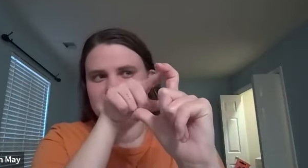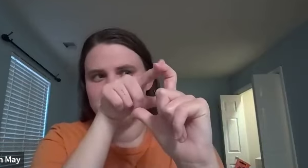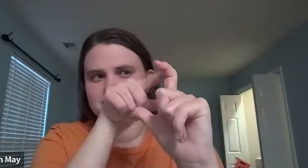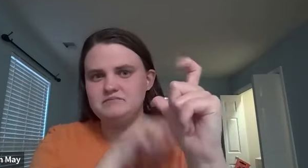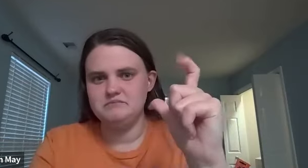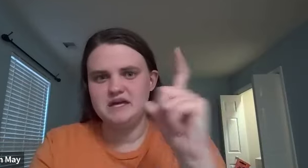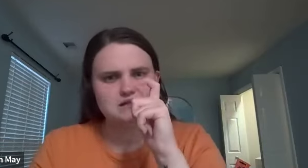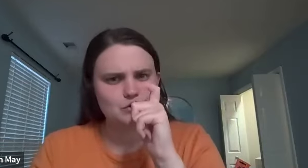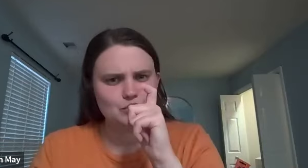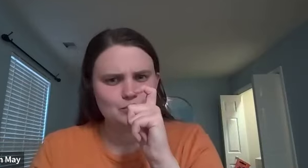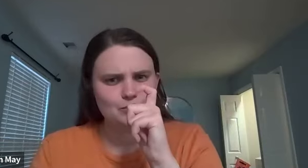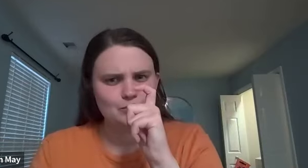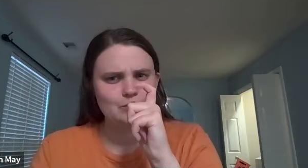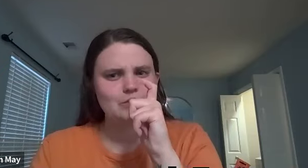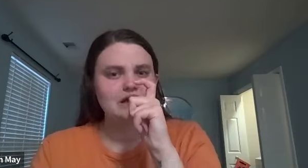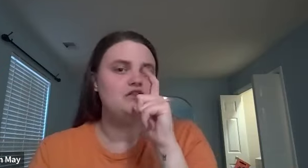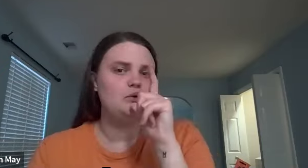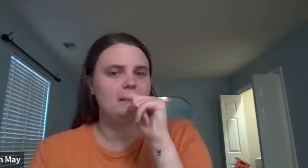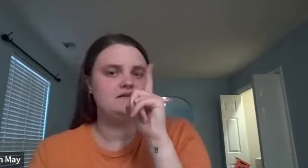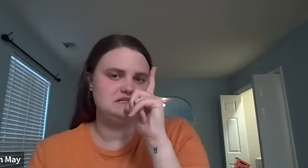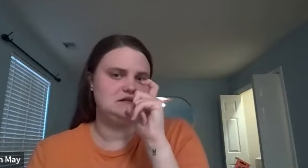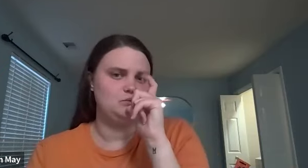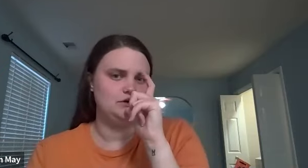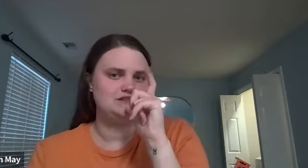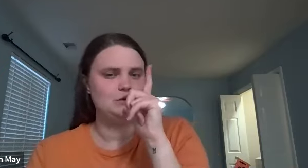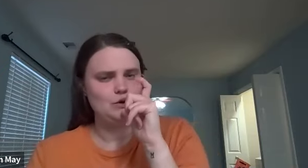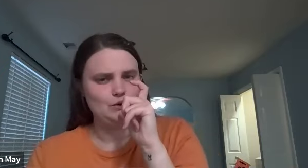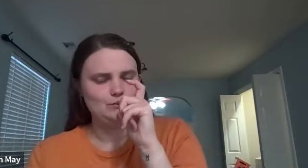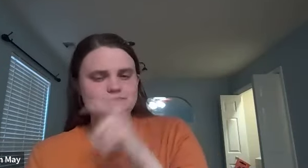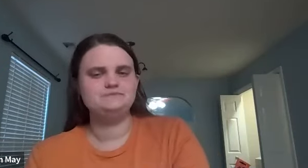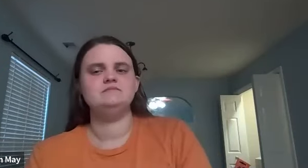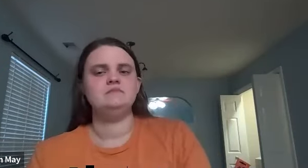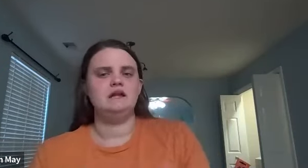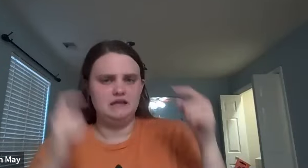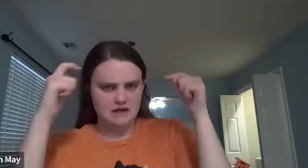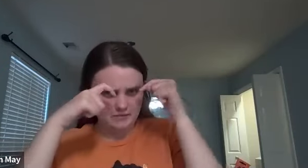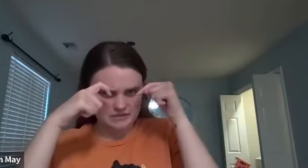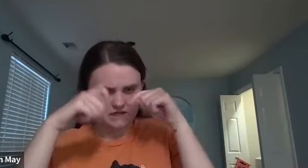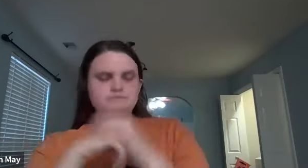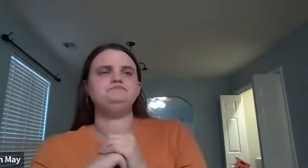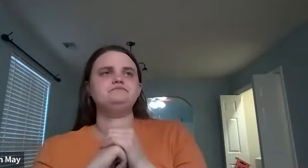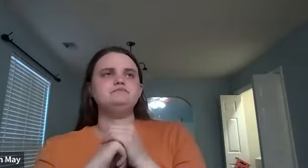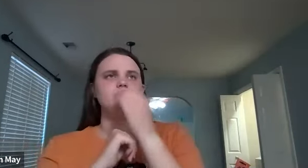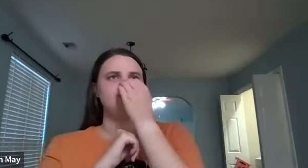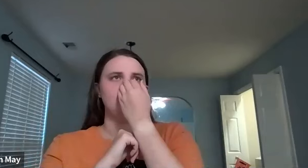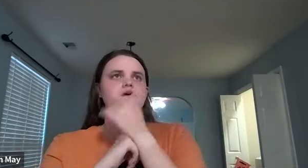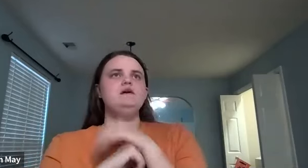slight bend who. Either way, I've seen it work. So who. And again, eyebrows down. Then